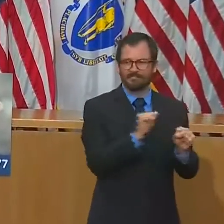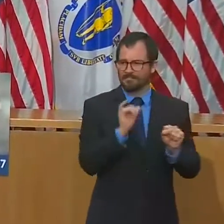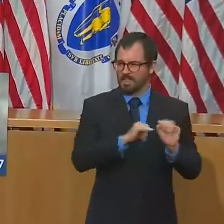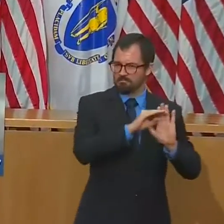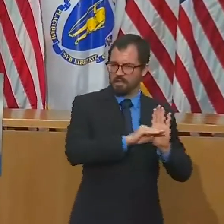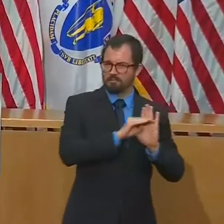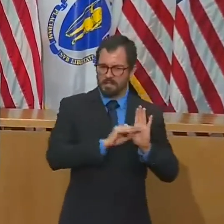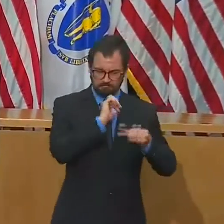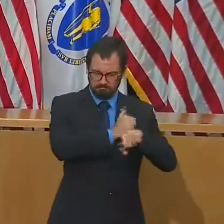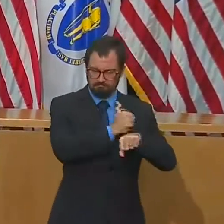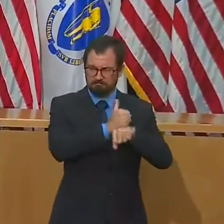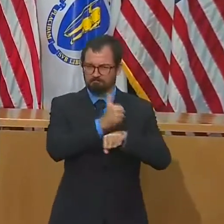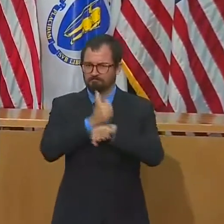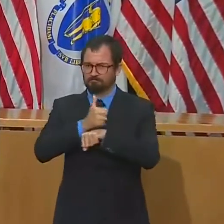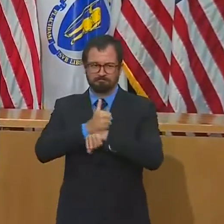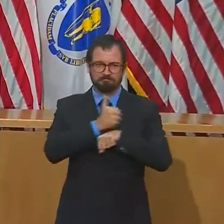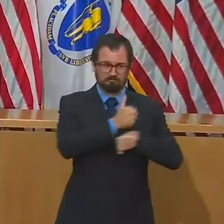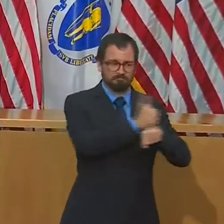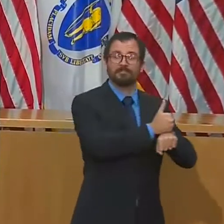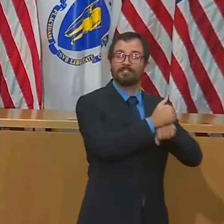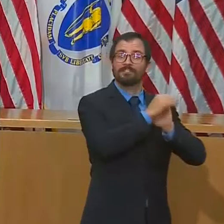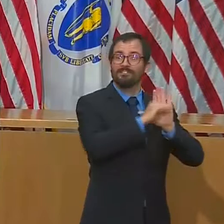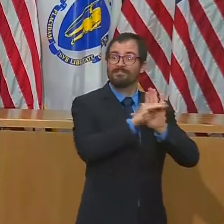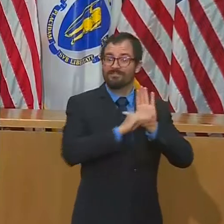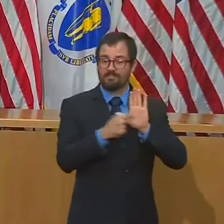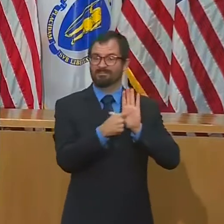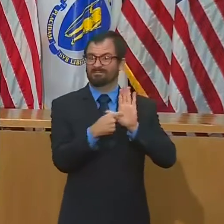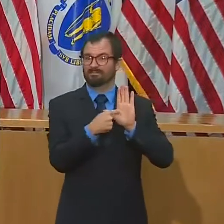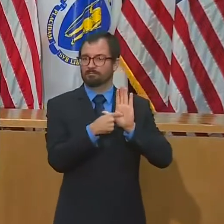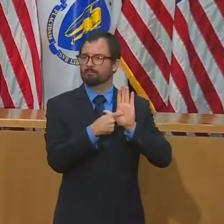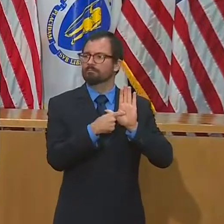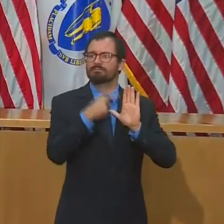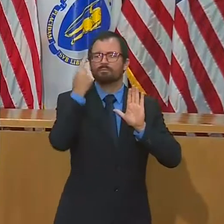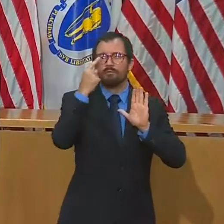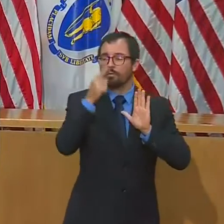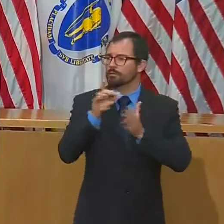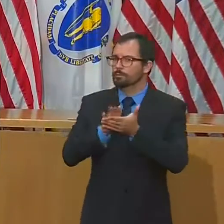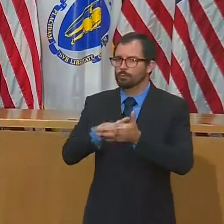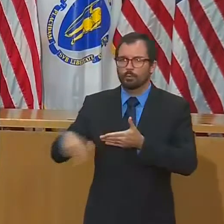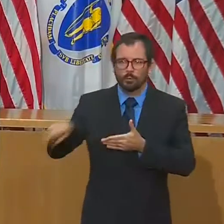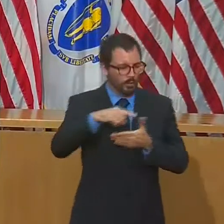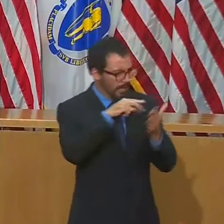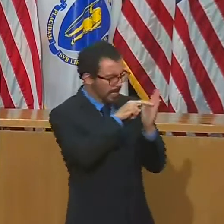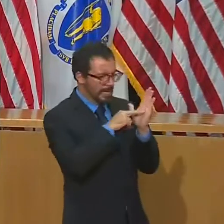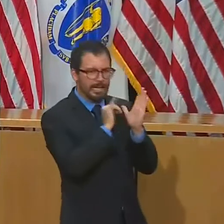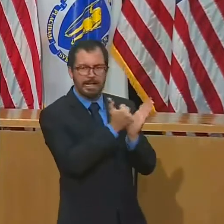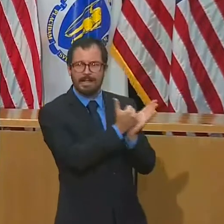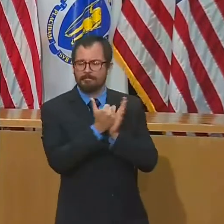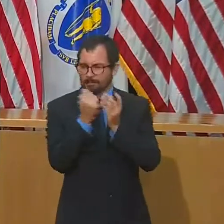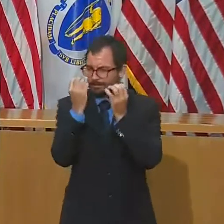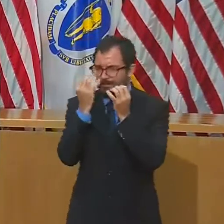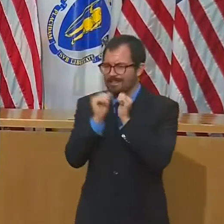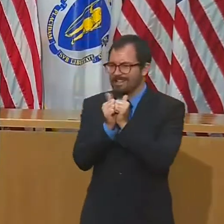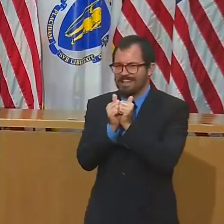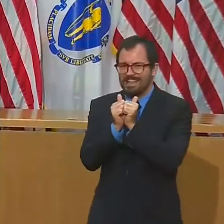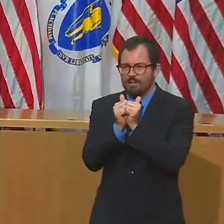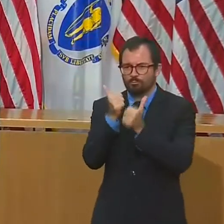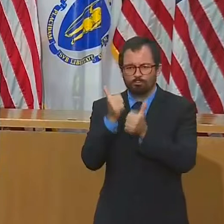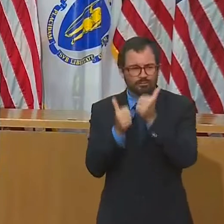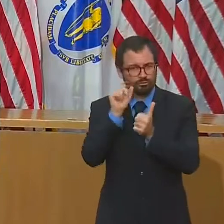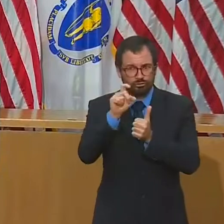students, teachers, and parents to help kids get back to the classroom to resume their learning and growth. We asked our